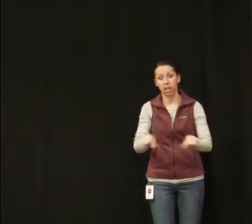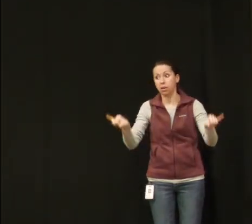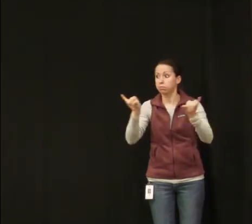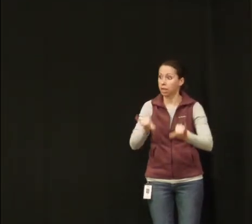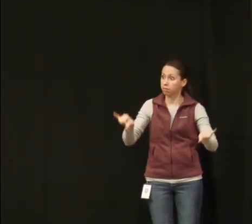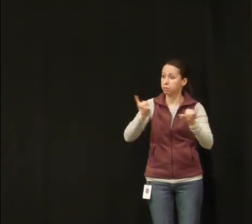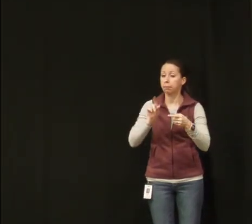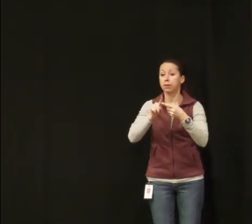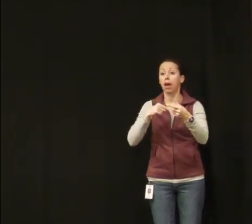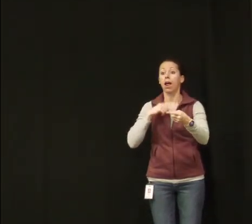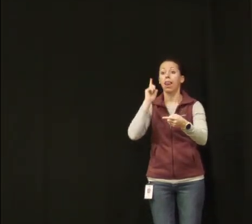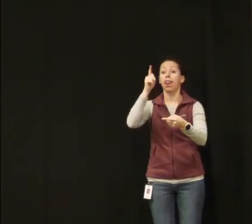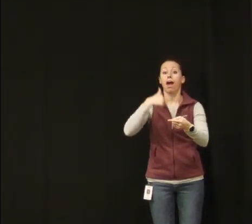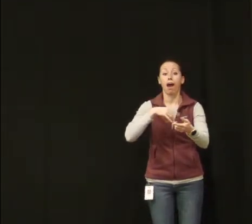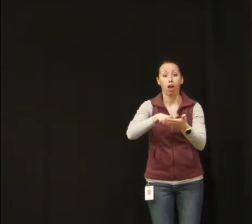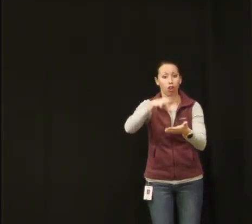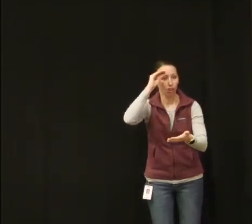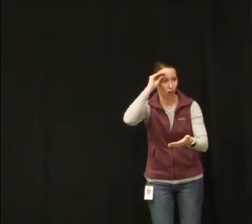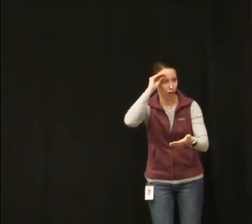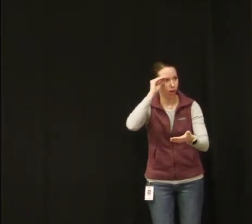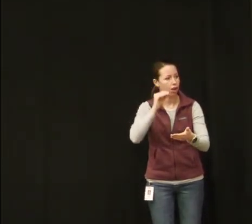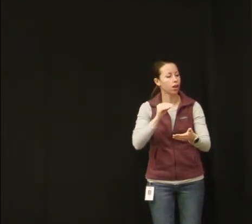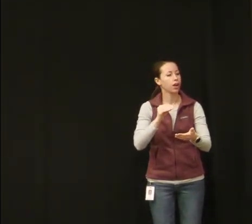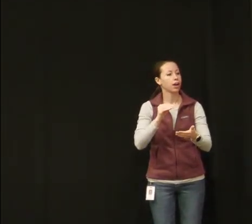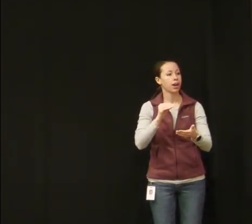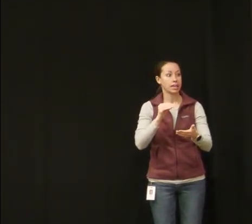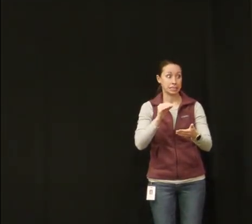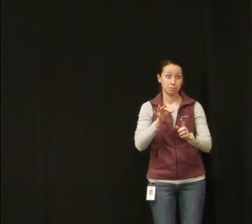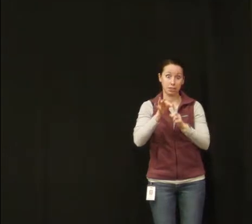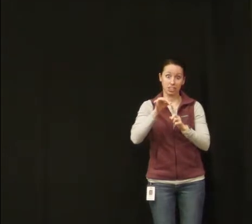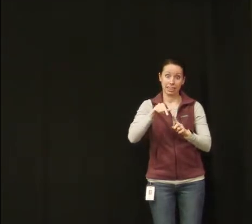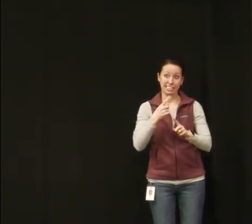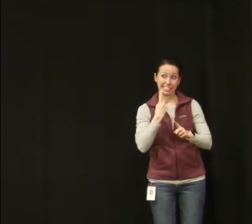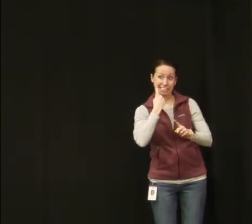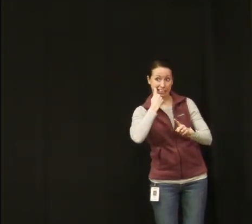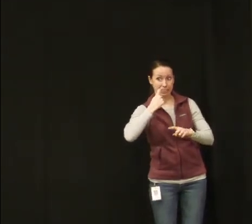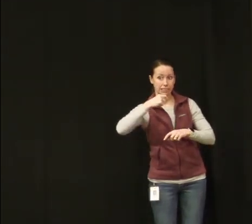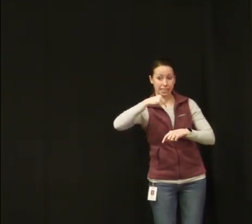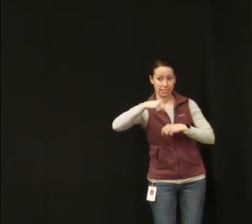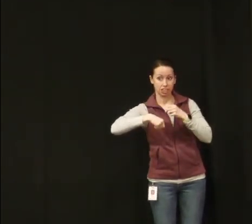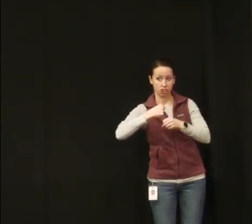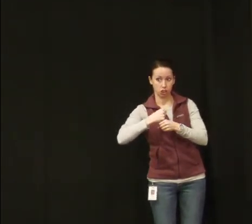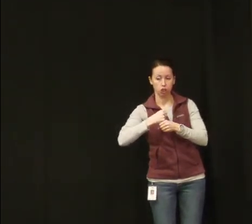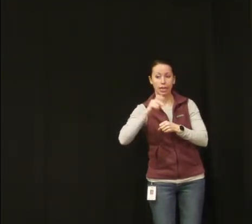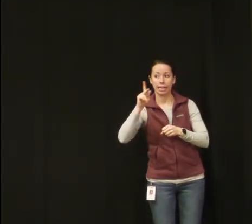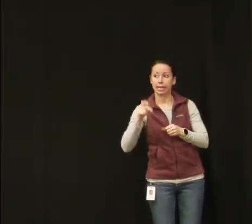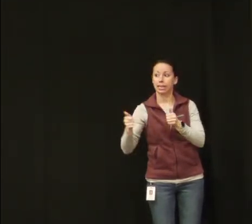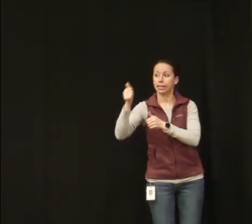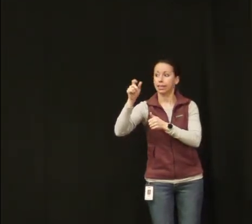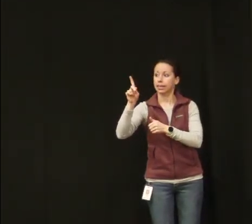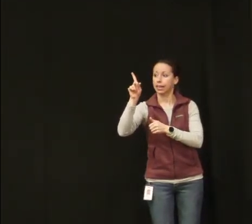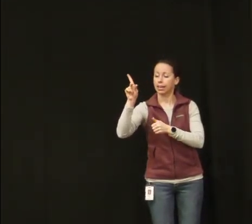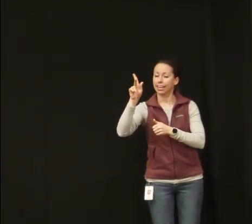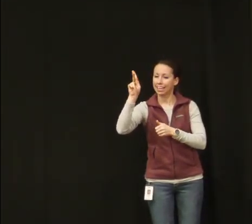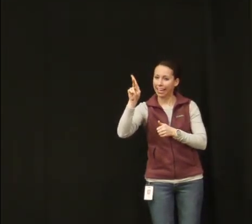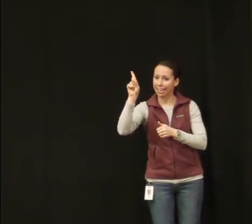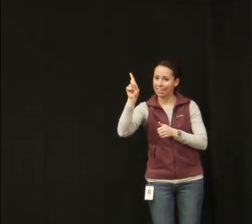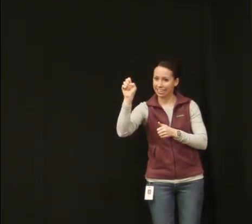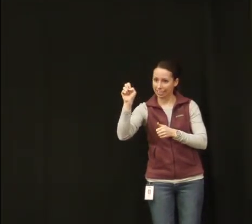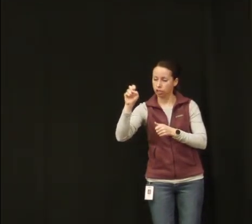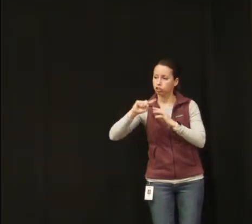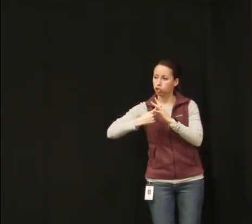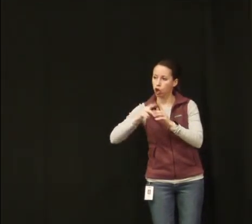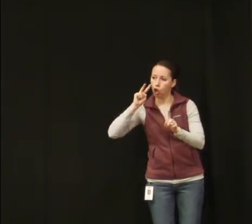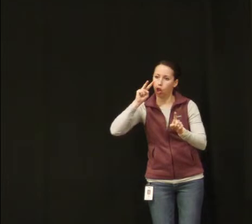and especially this last year, KDE started to really look at the adverse effect statements because, like everything